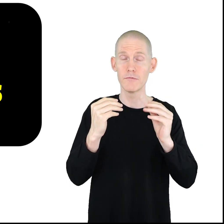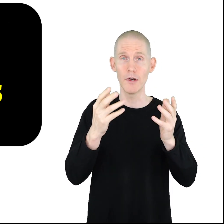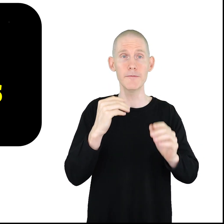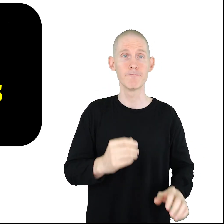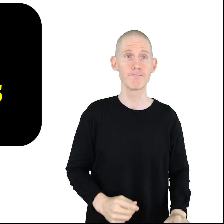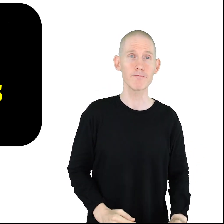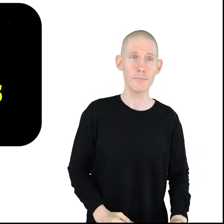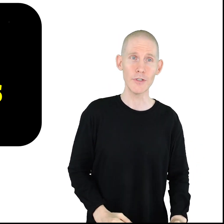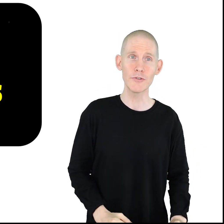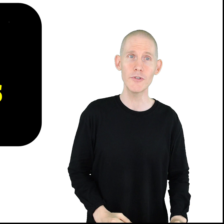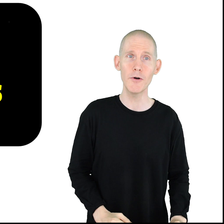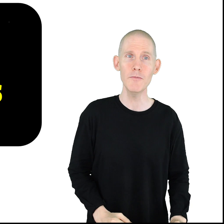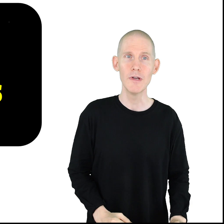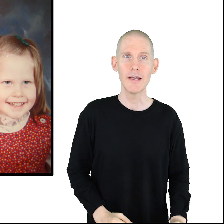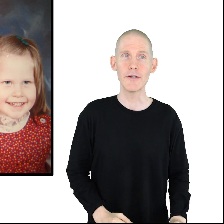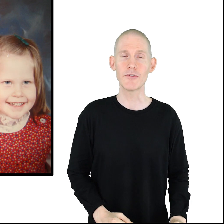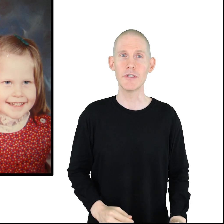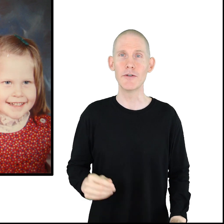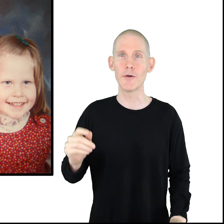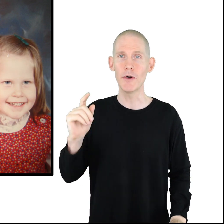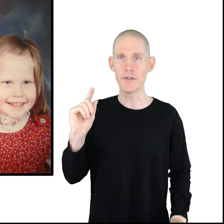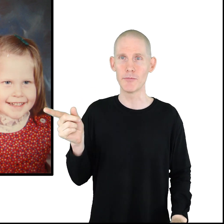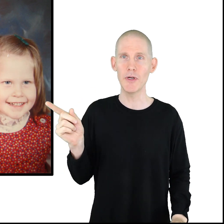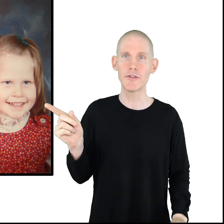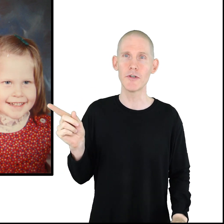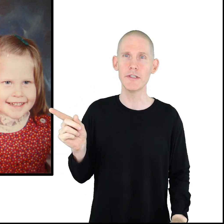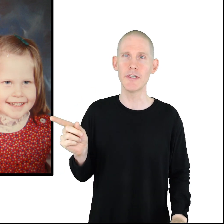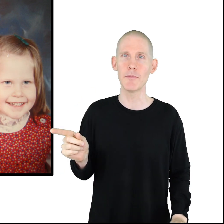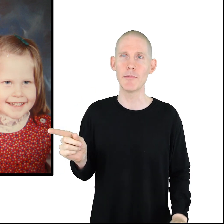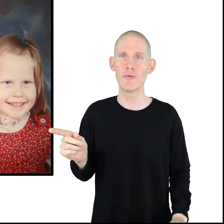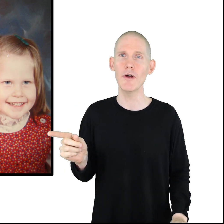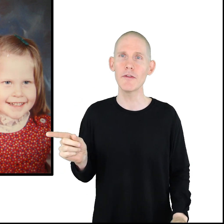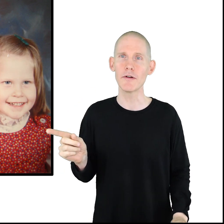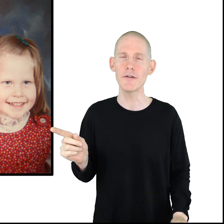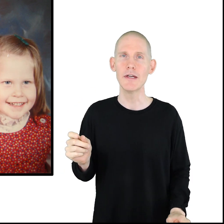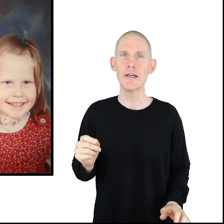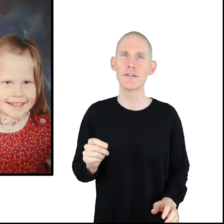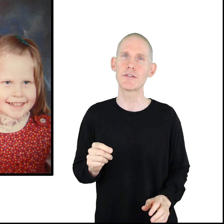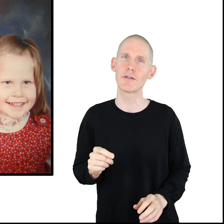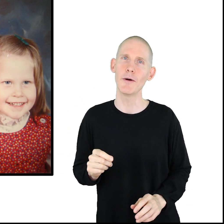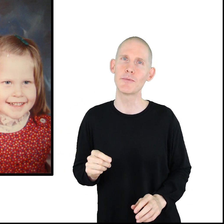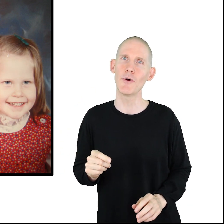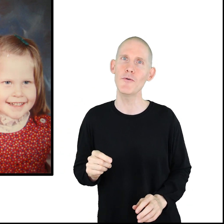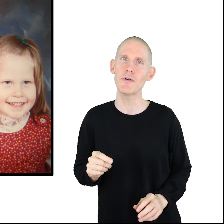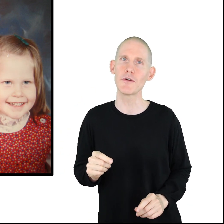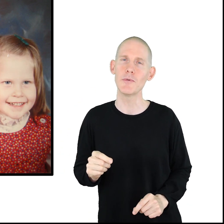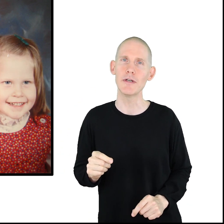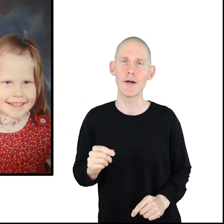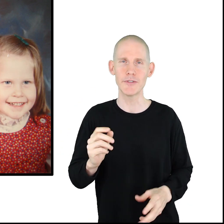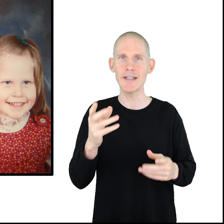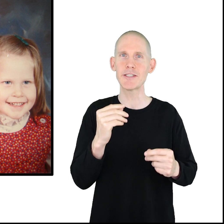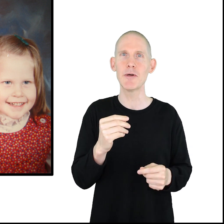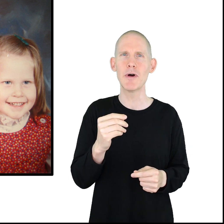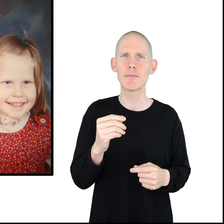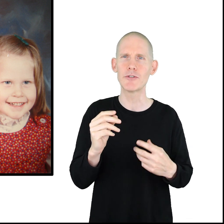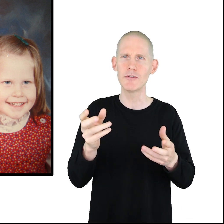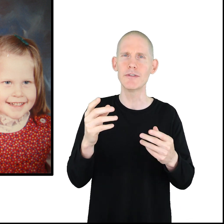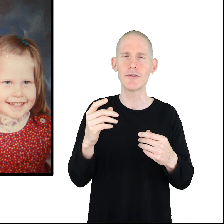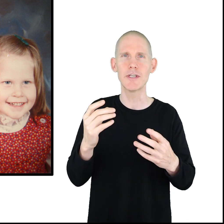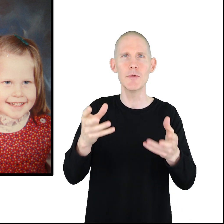right? So interesting note about this picture is that my brother is slumped over a little bit. I was asking my mom, could you, you know, give me